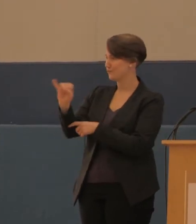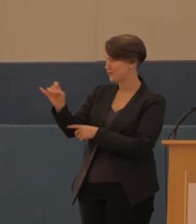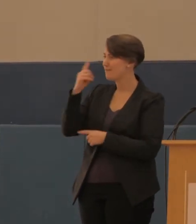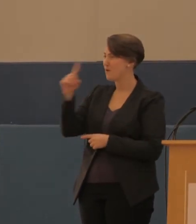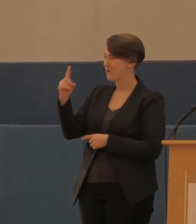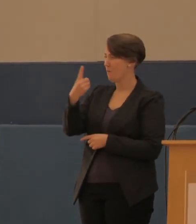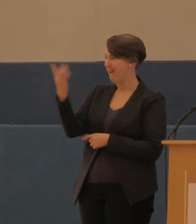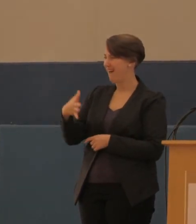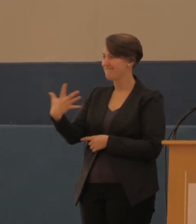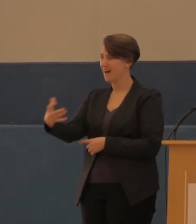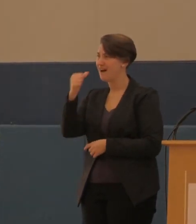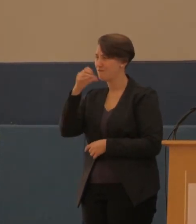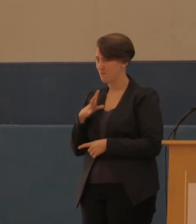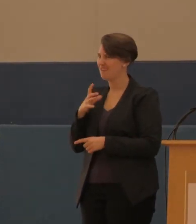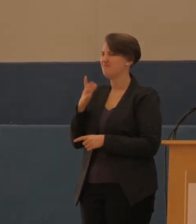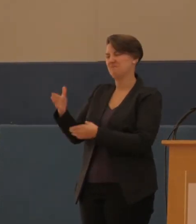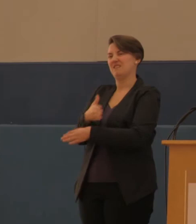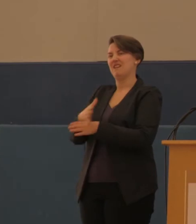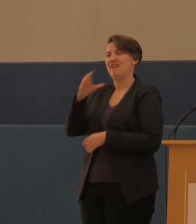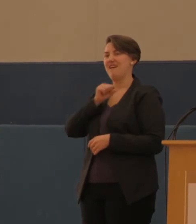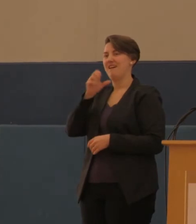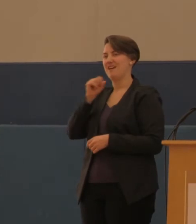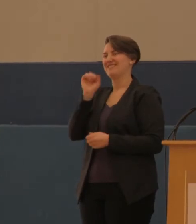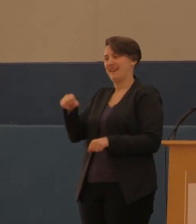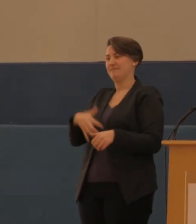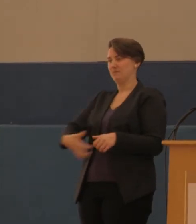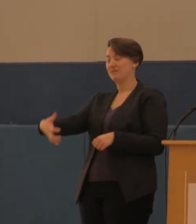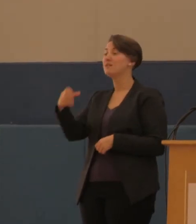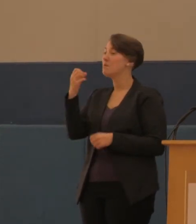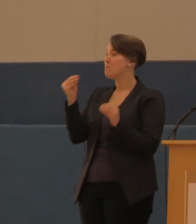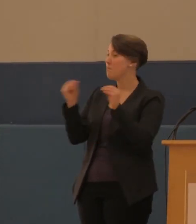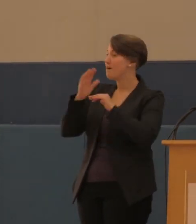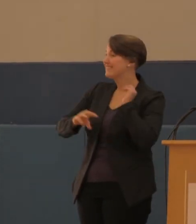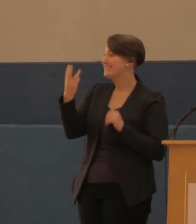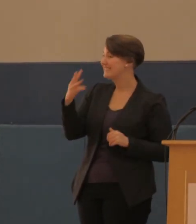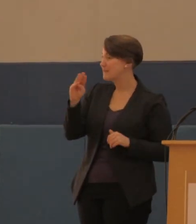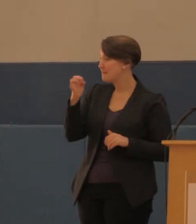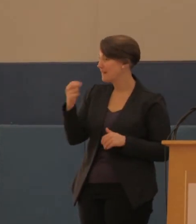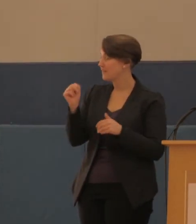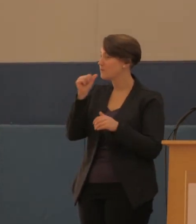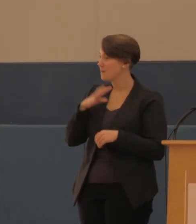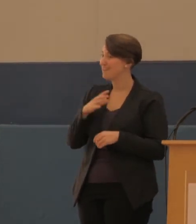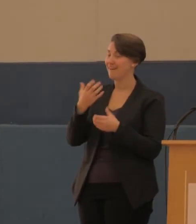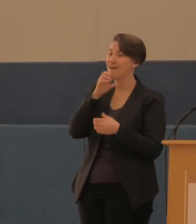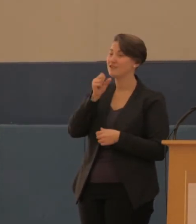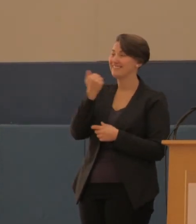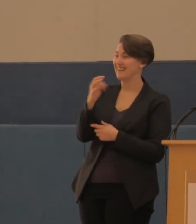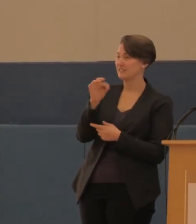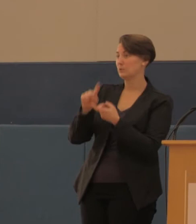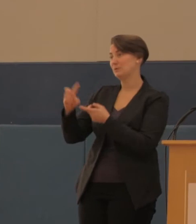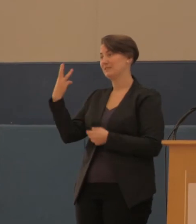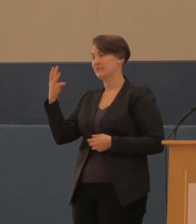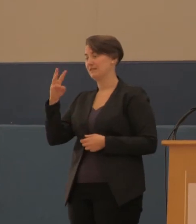to 1 in 5 women of reproductive age, and more than 16 million women aged 19 to 64. An attack